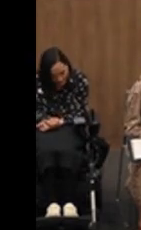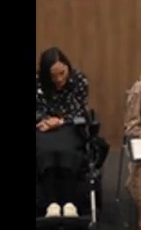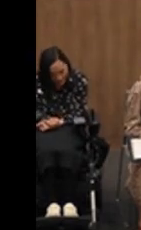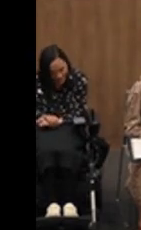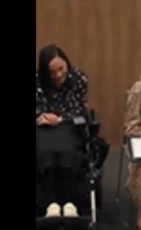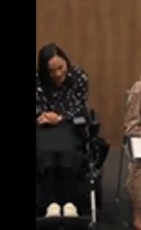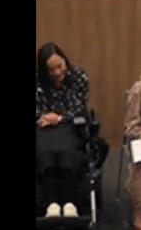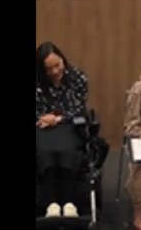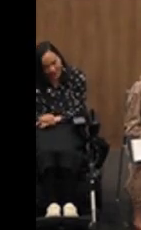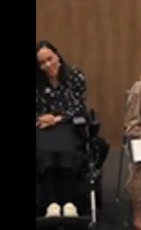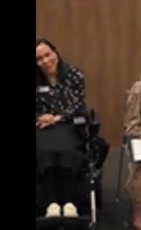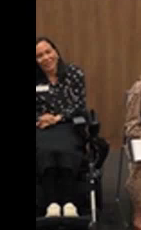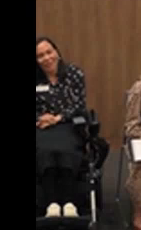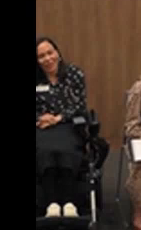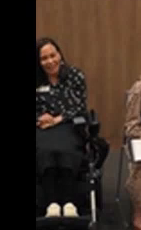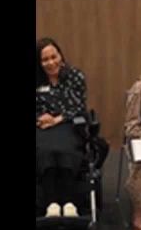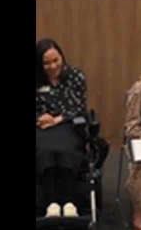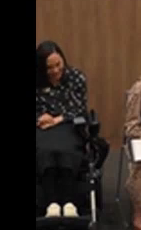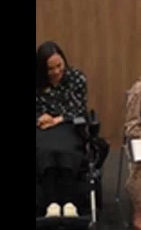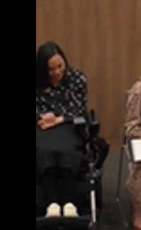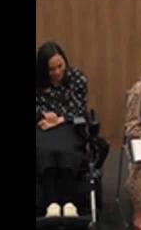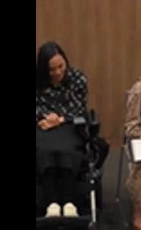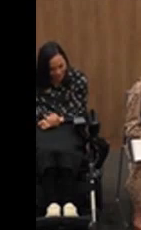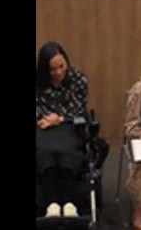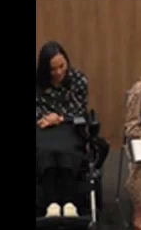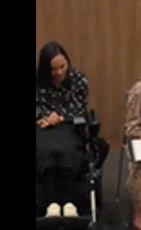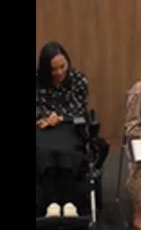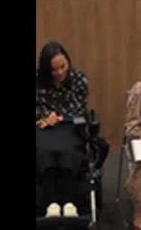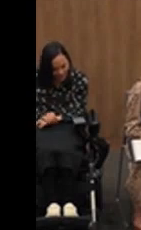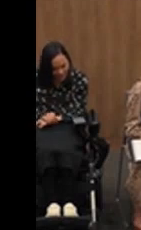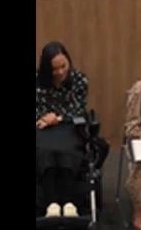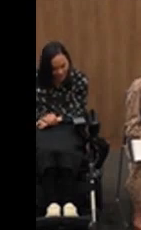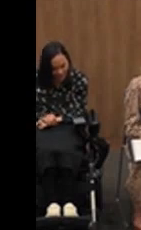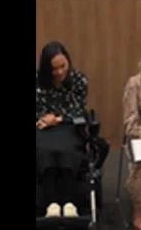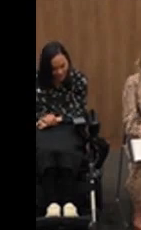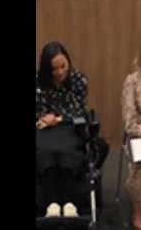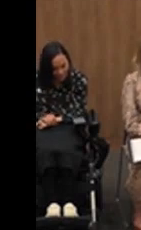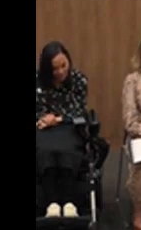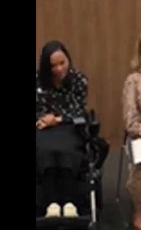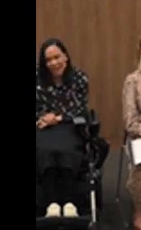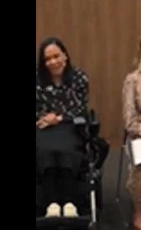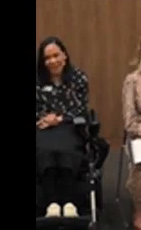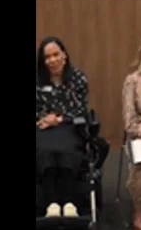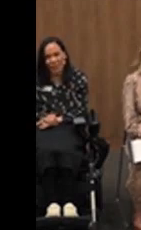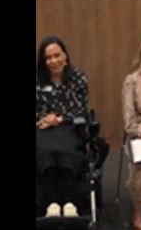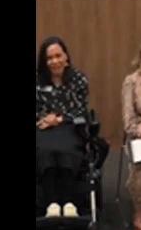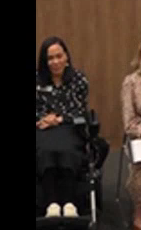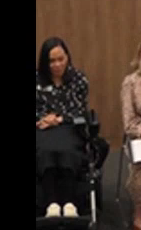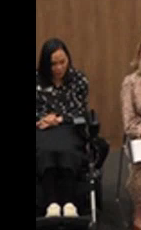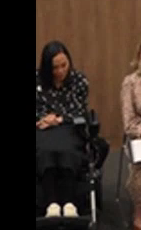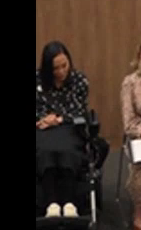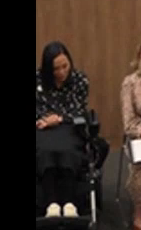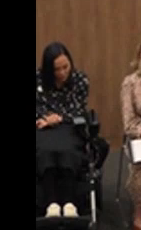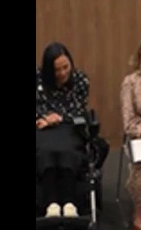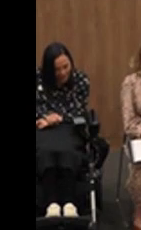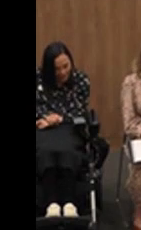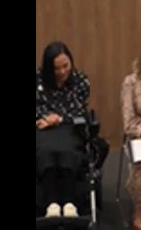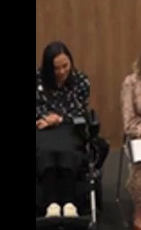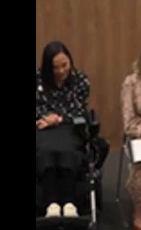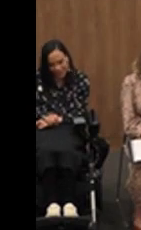your phones. We kindly ask if you can complete the event evaluation to help us